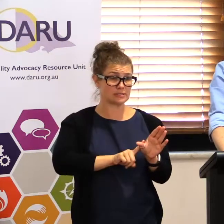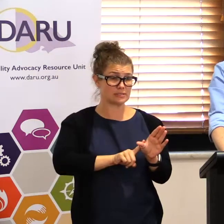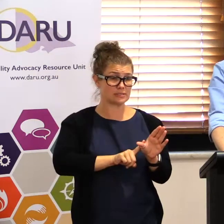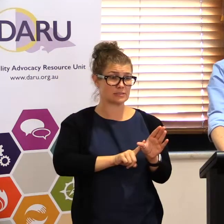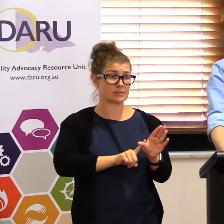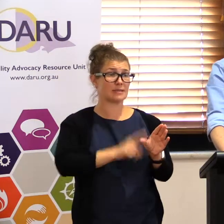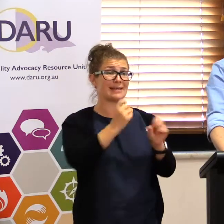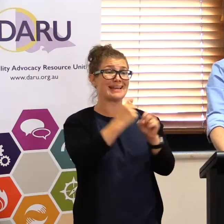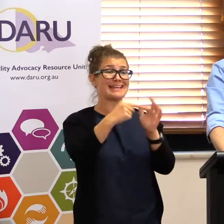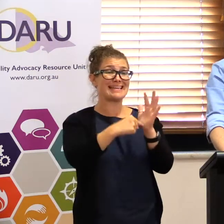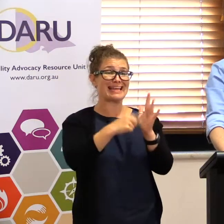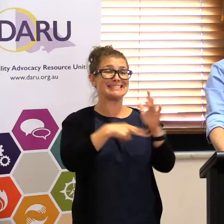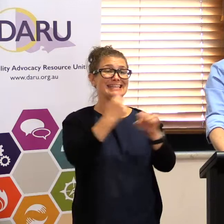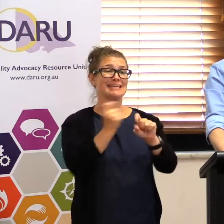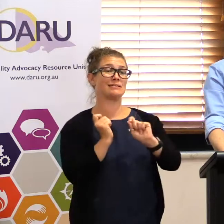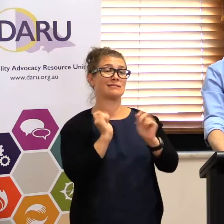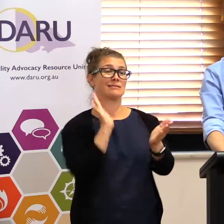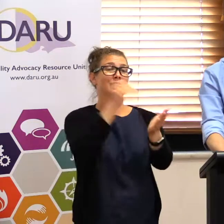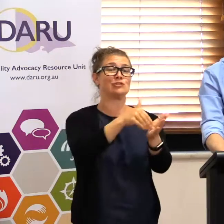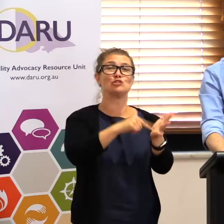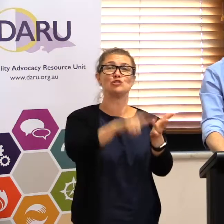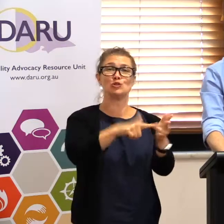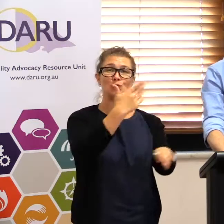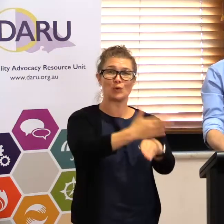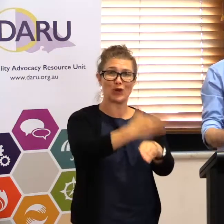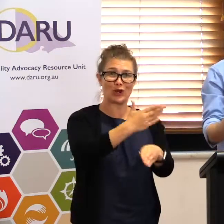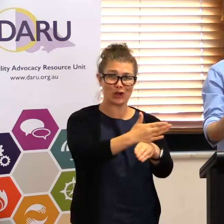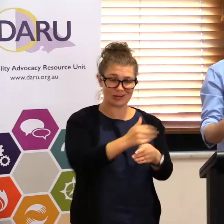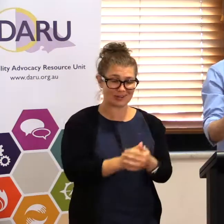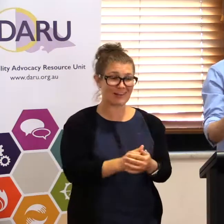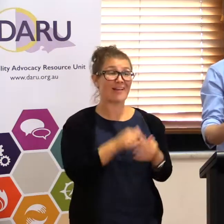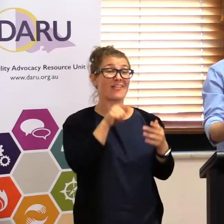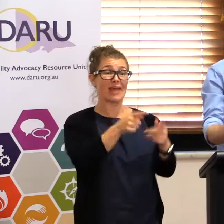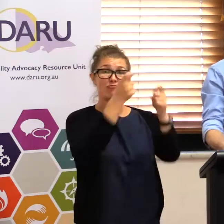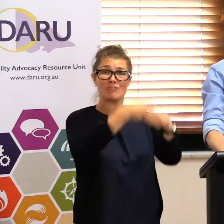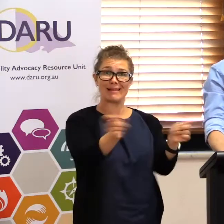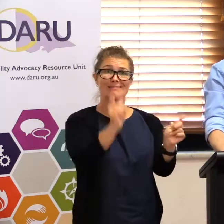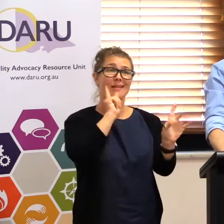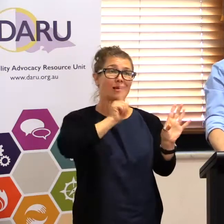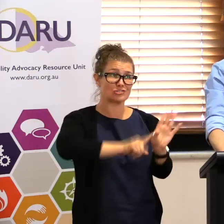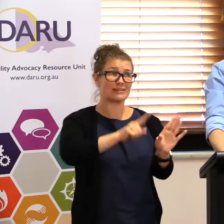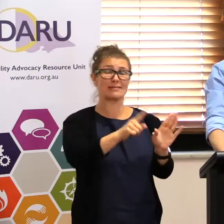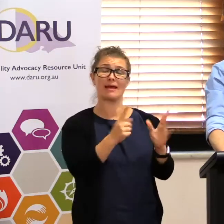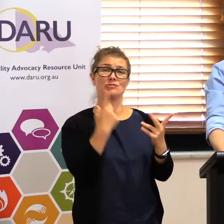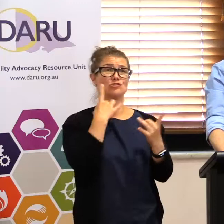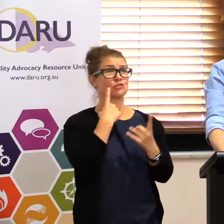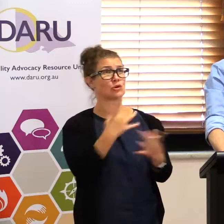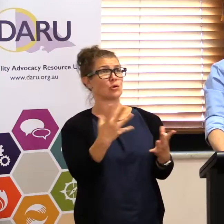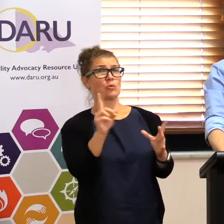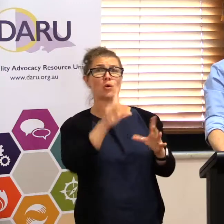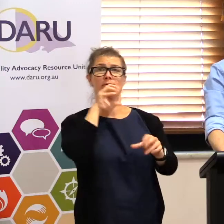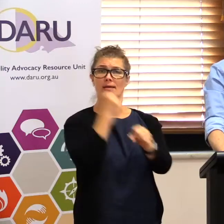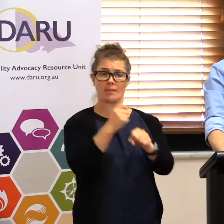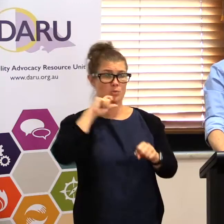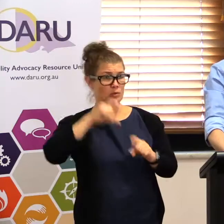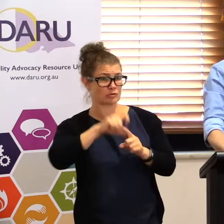was released by the Victorian Public Sector Commission, and that really outlines the range of things that the government's going to do to